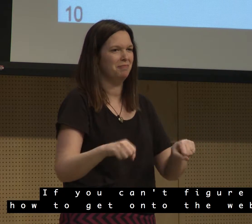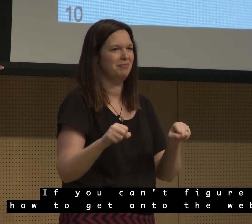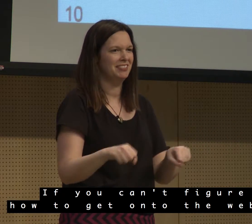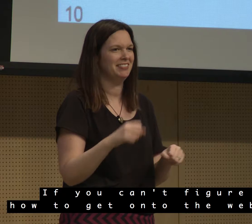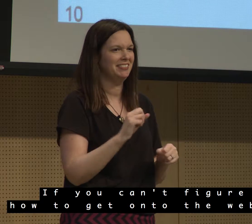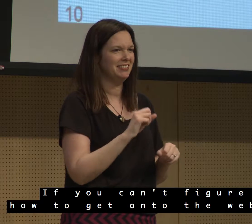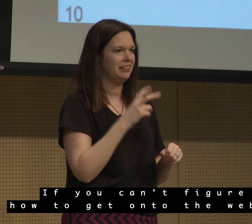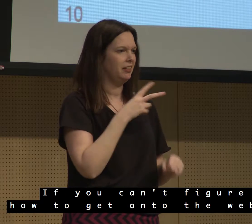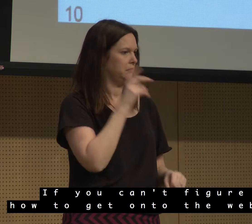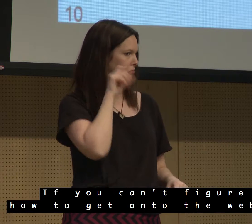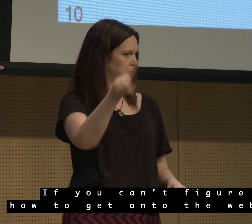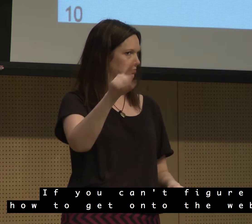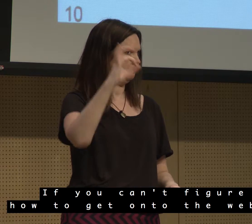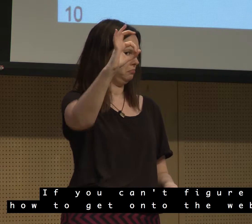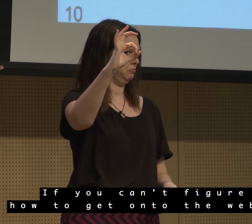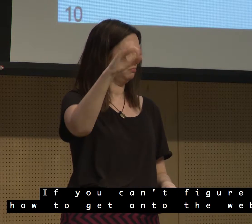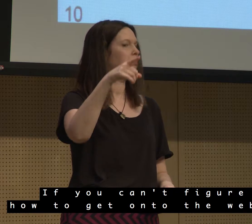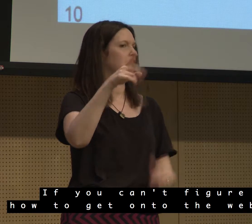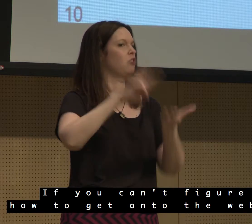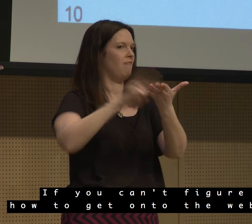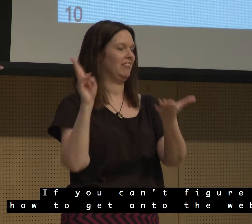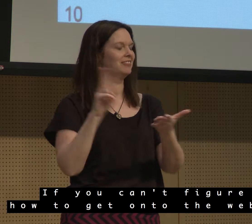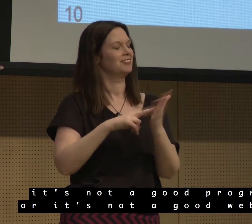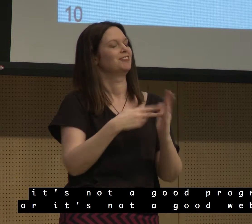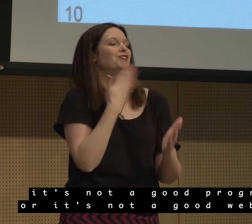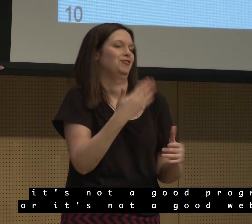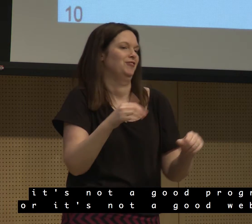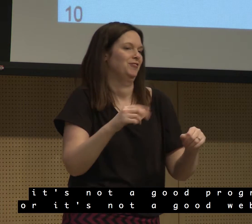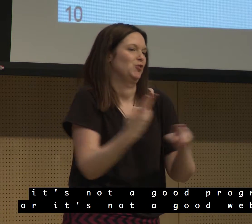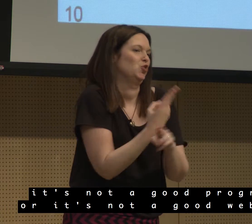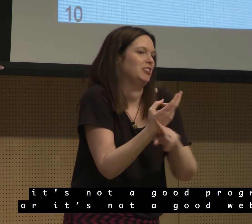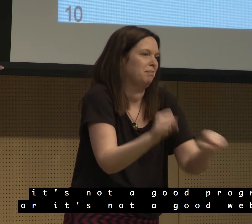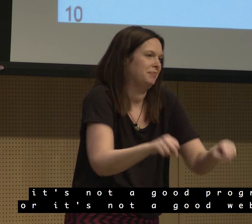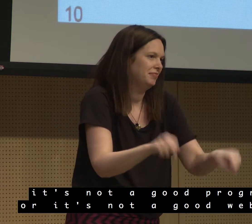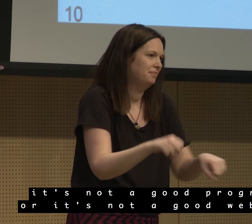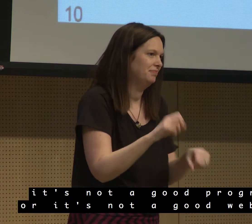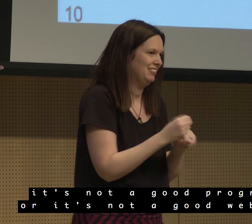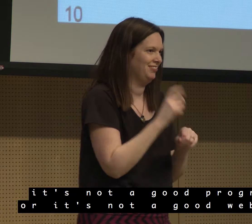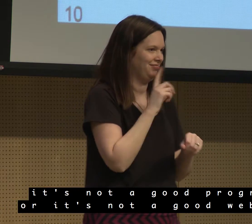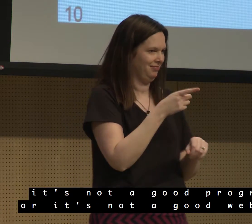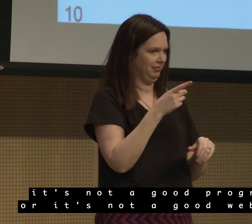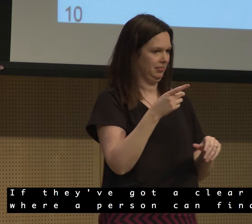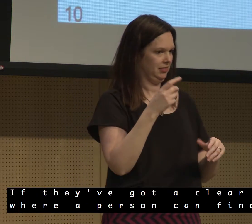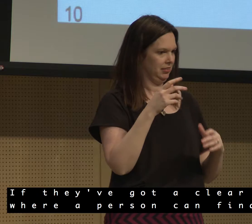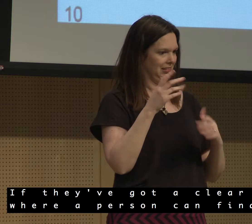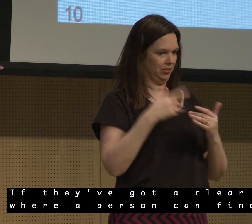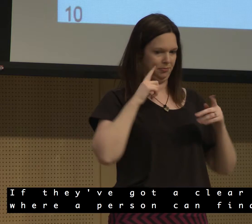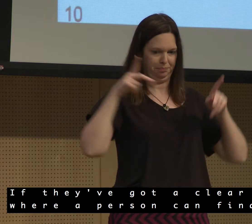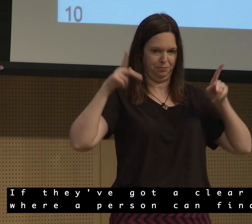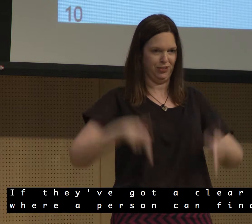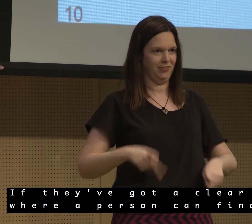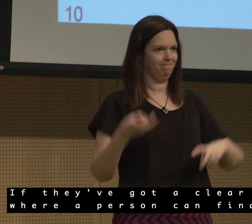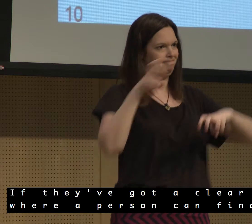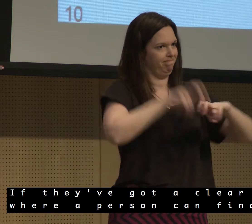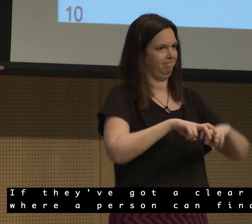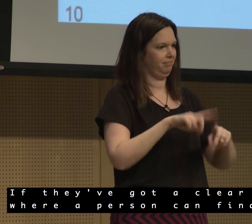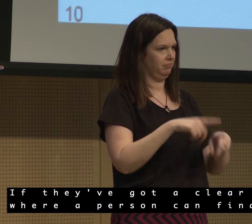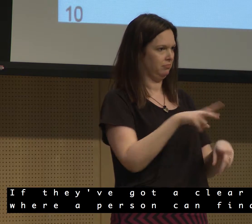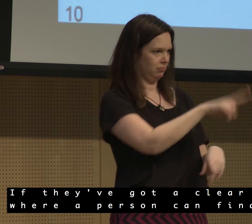you can't figure out how to get onto the website, if it's not a good program or it's not a good website, if they've got a clear space where a person can find